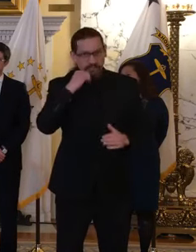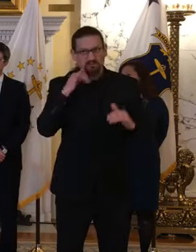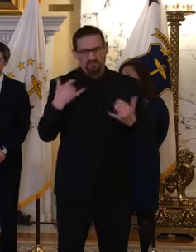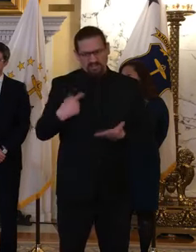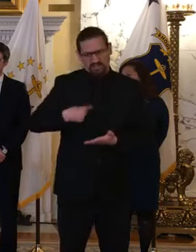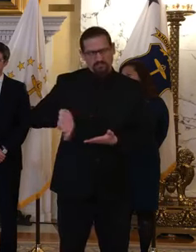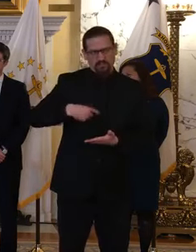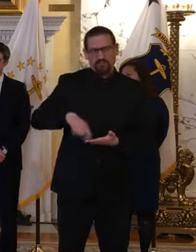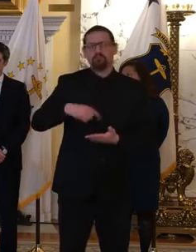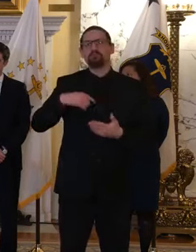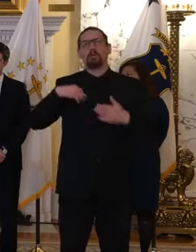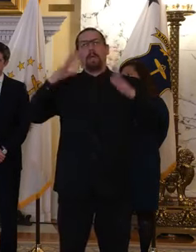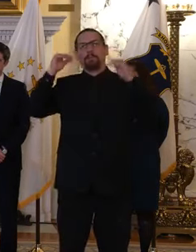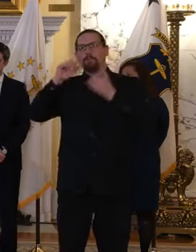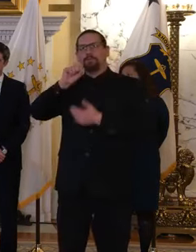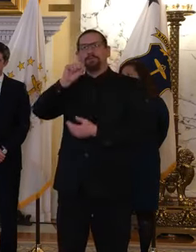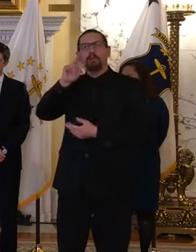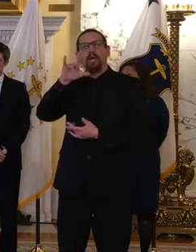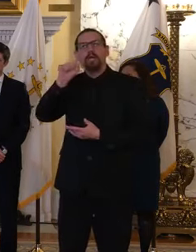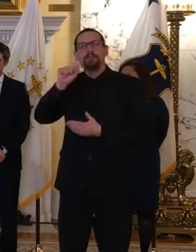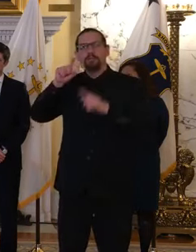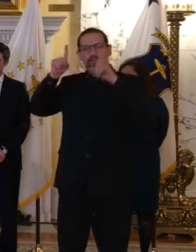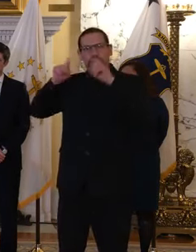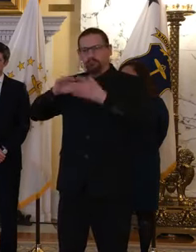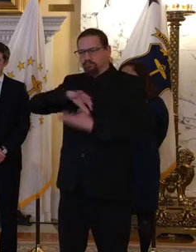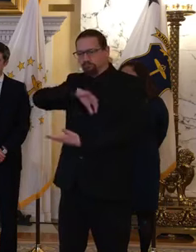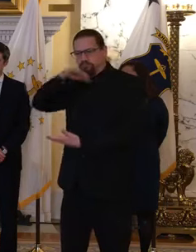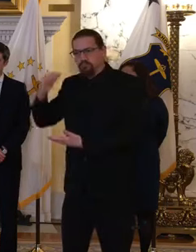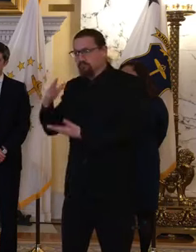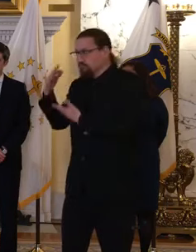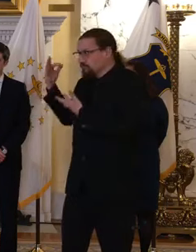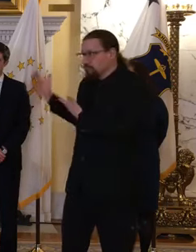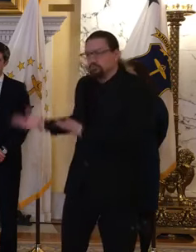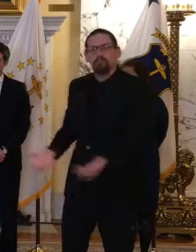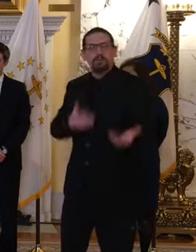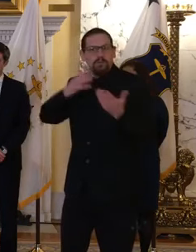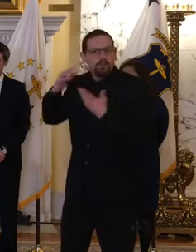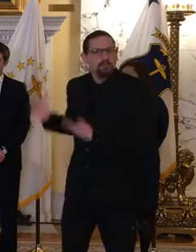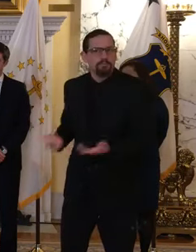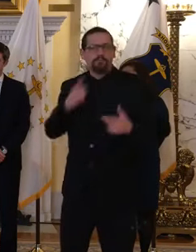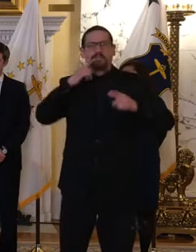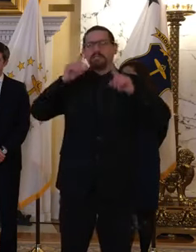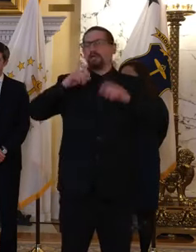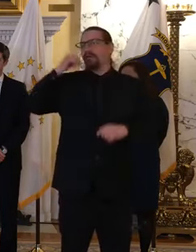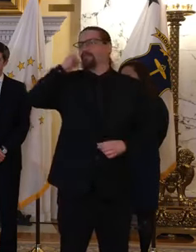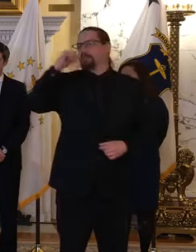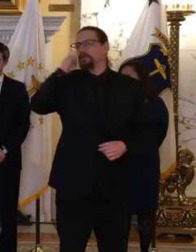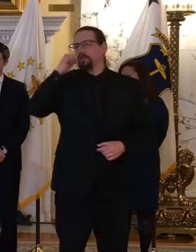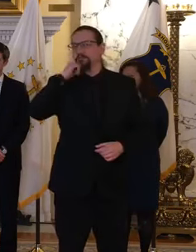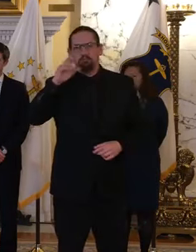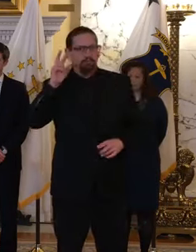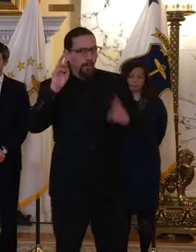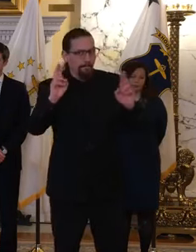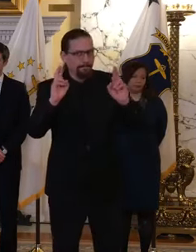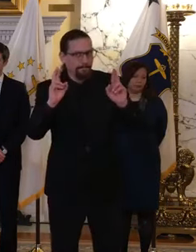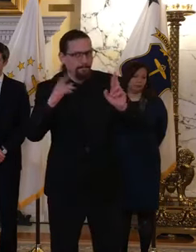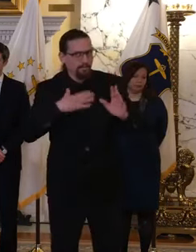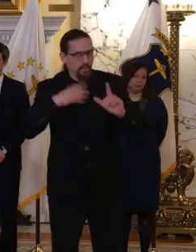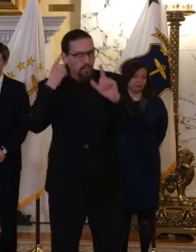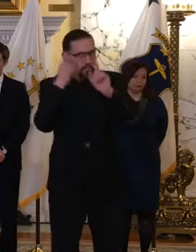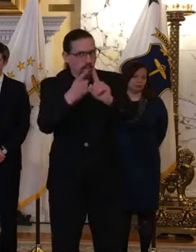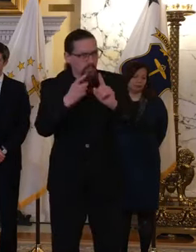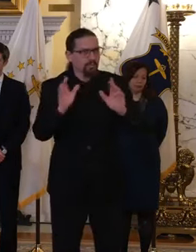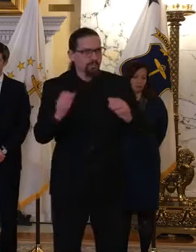In order to set that system up, we have set up several new drive-through